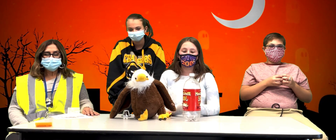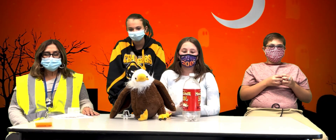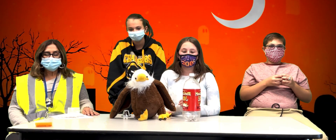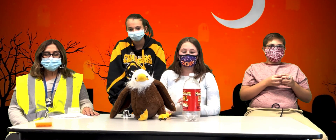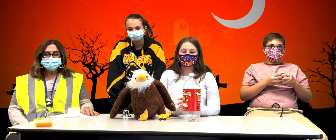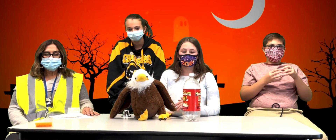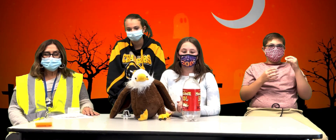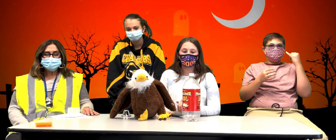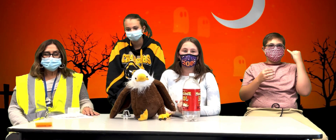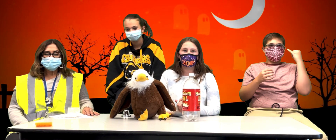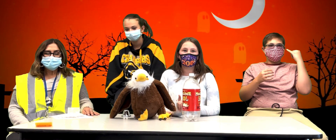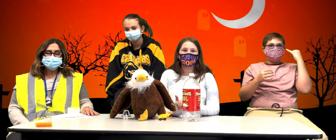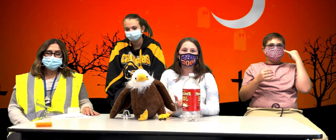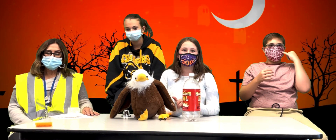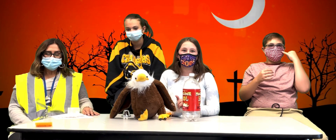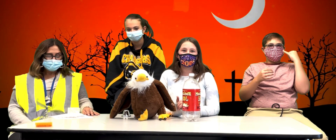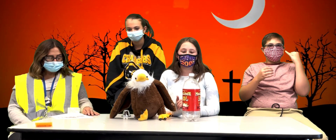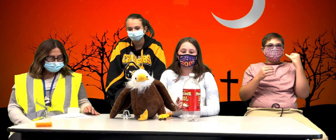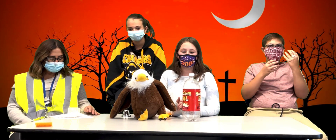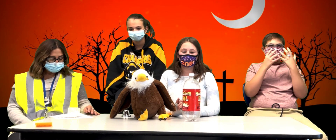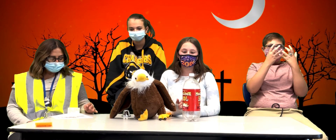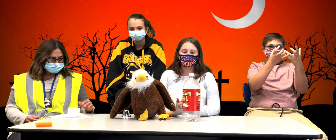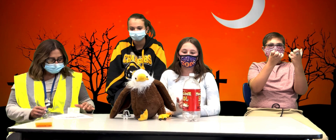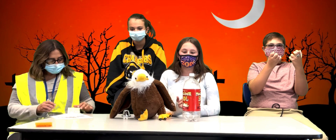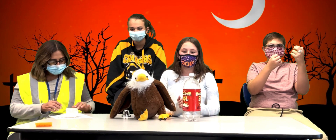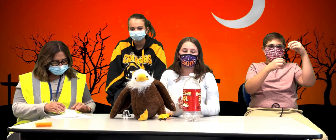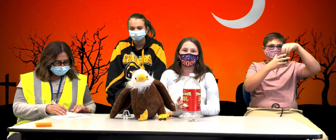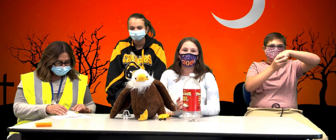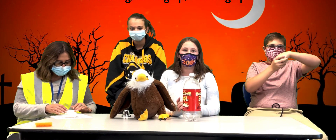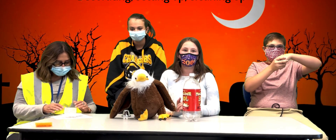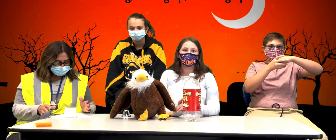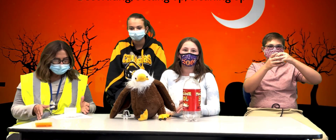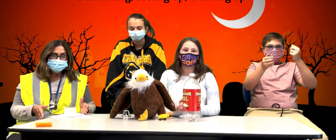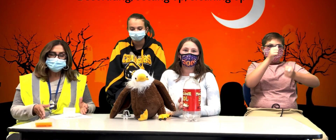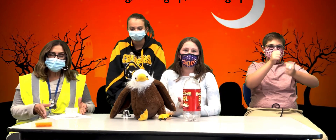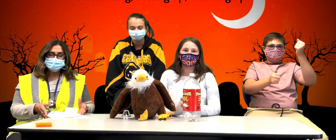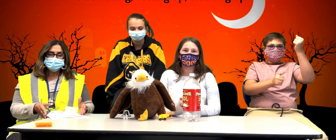If you want to participate in the trunk or treat,